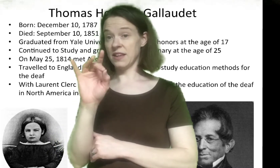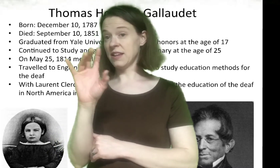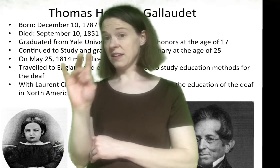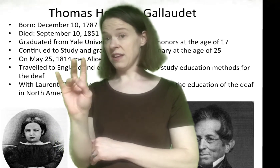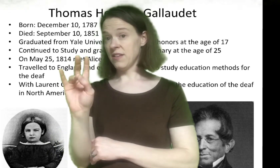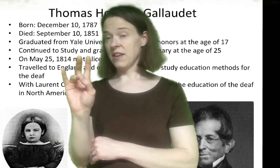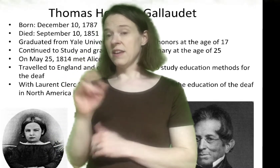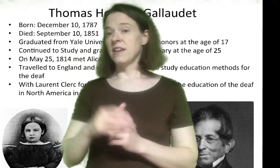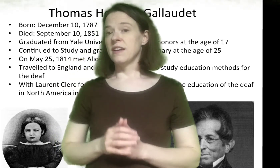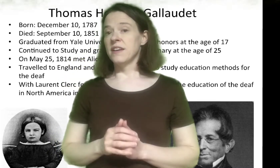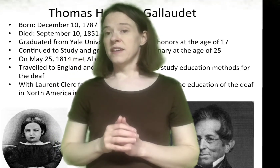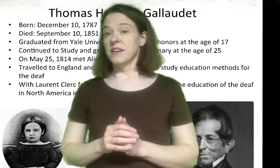1787.